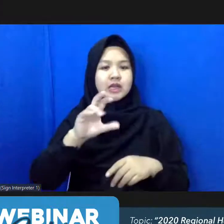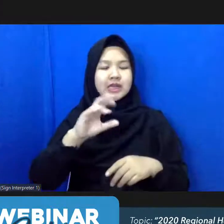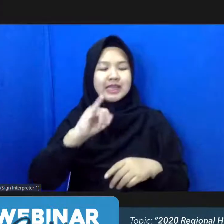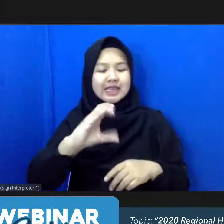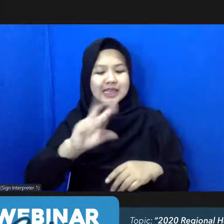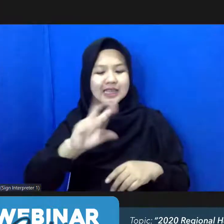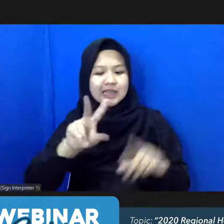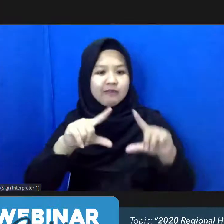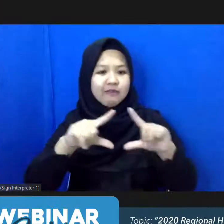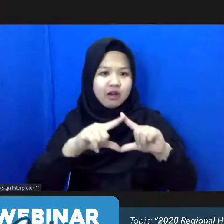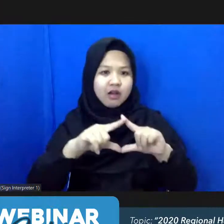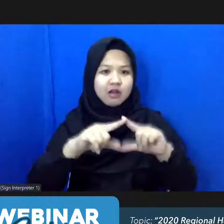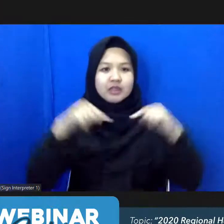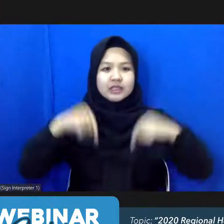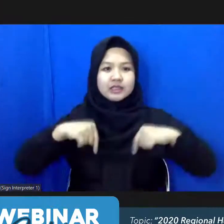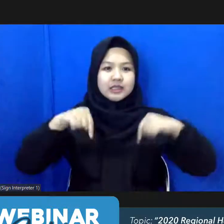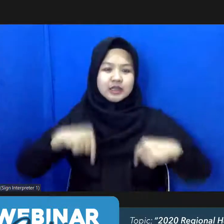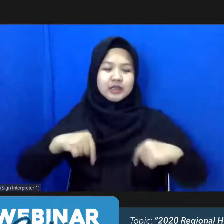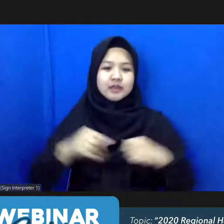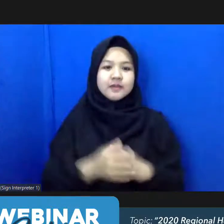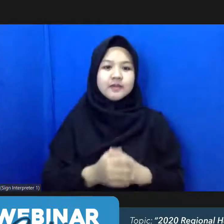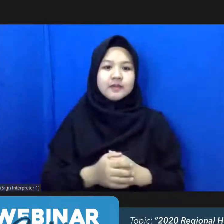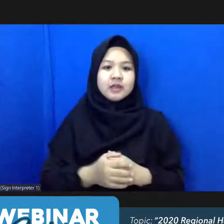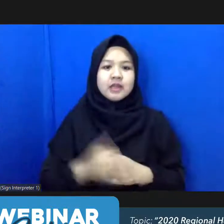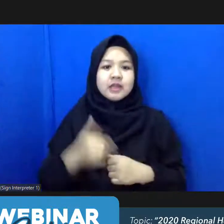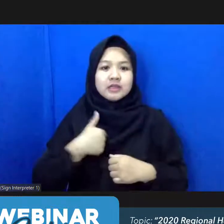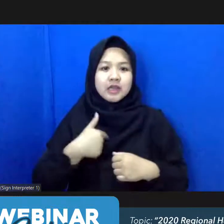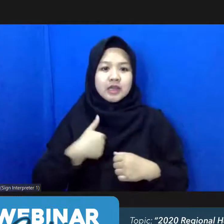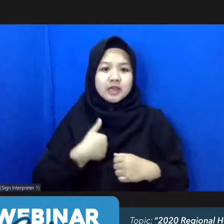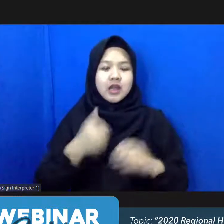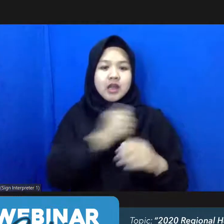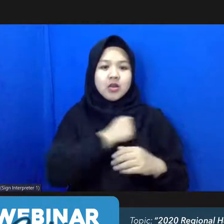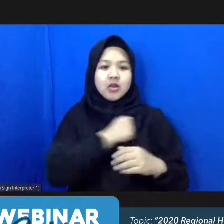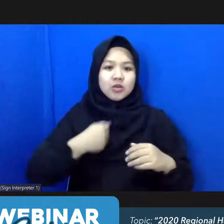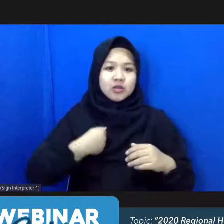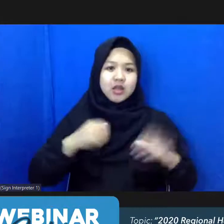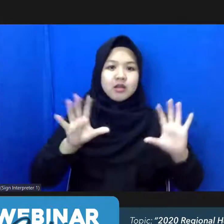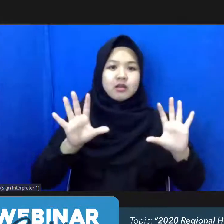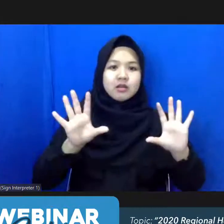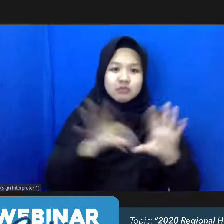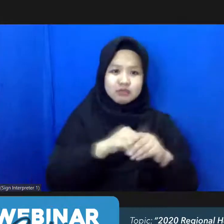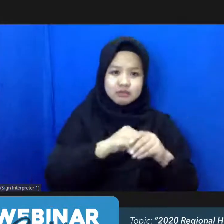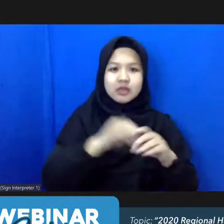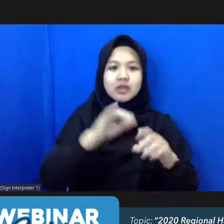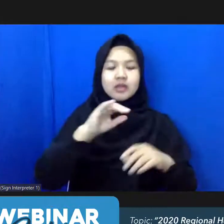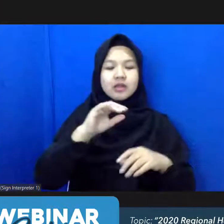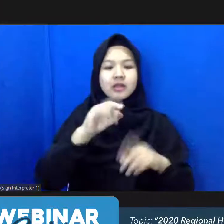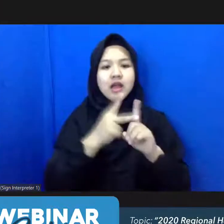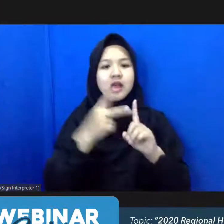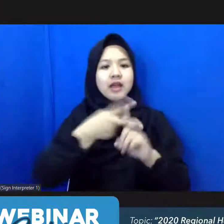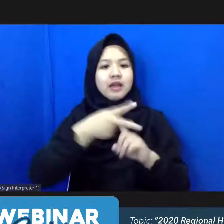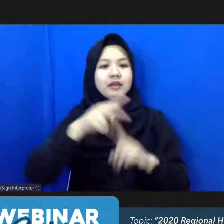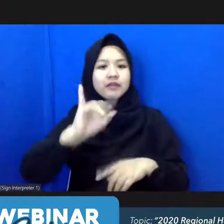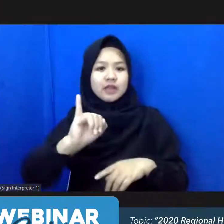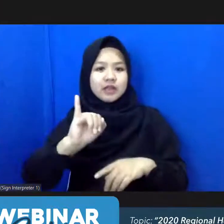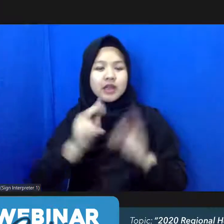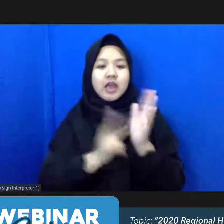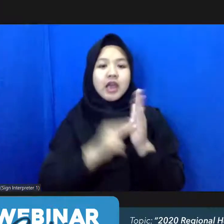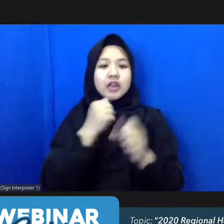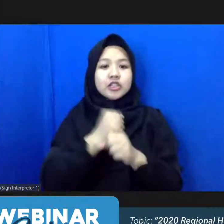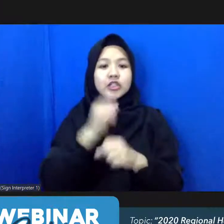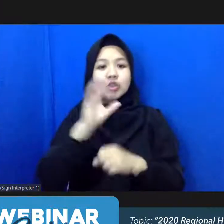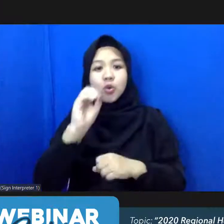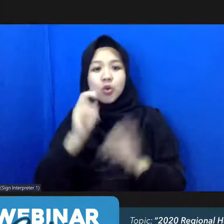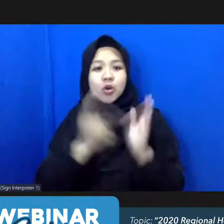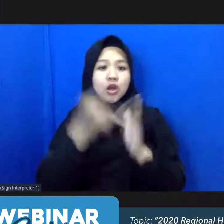Volunteer Agencies, as a global consortium of humanitarian NGOs, international NGOs, national, local NGOs and